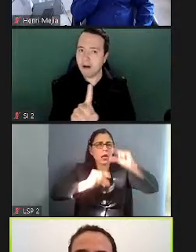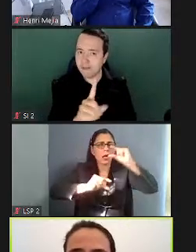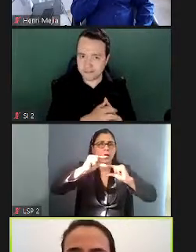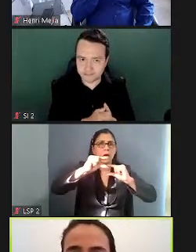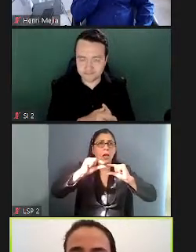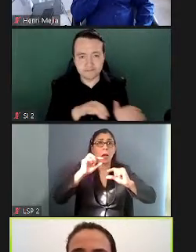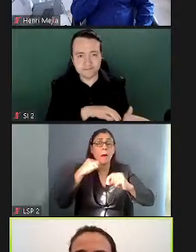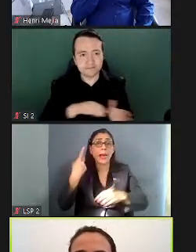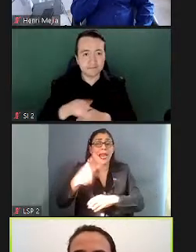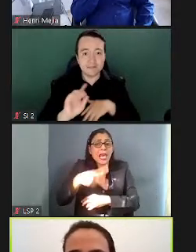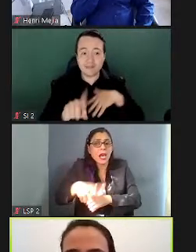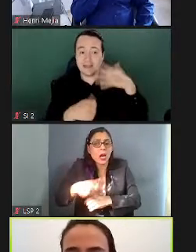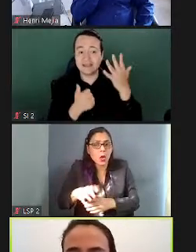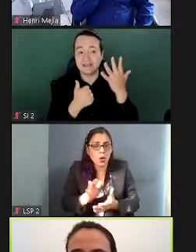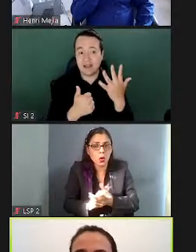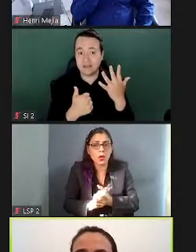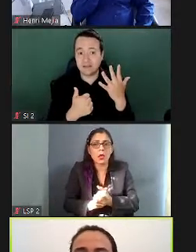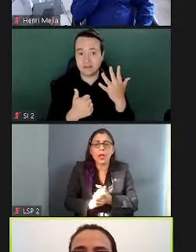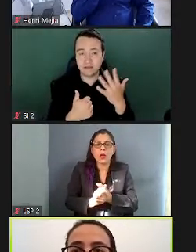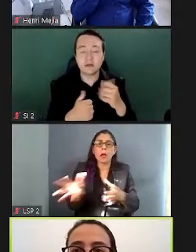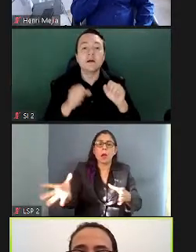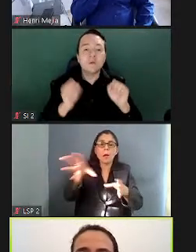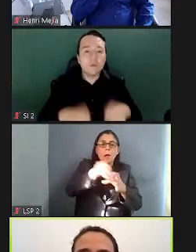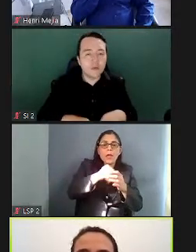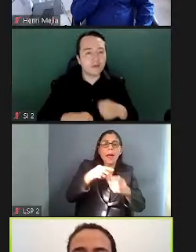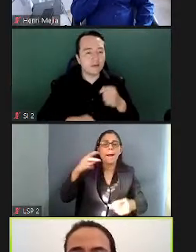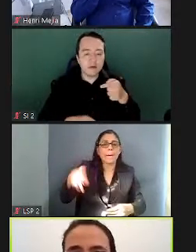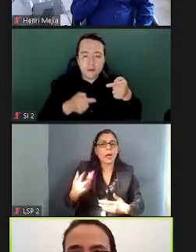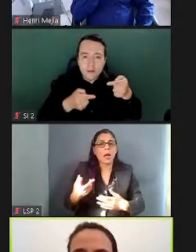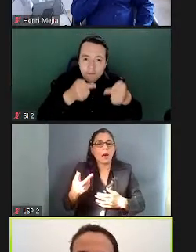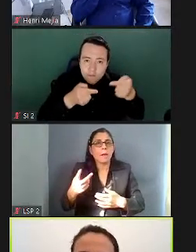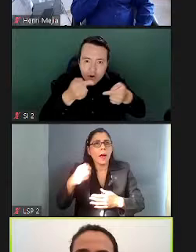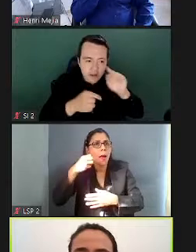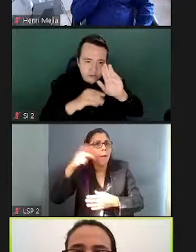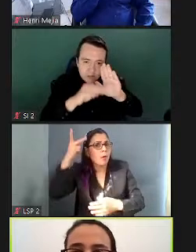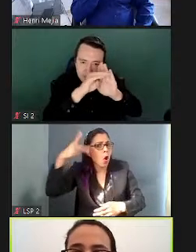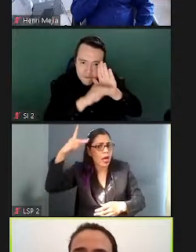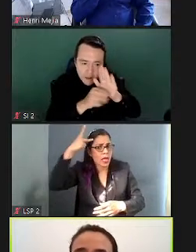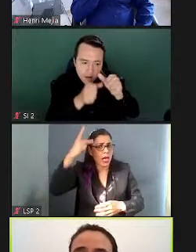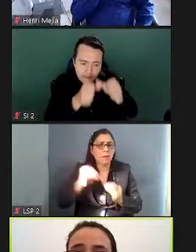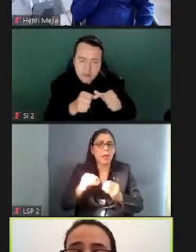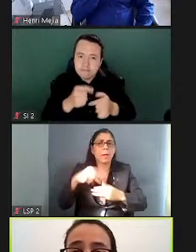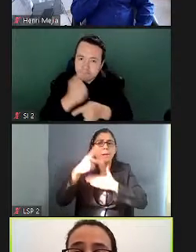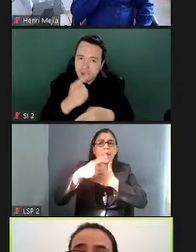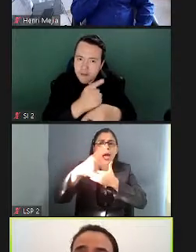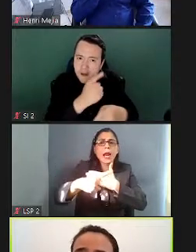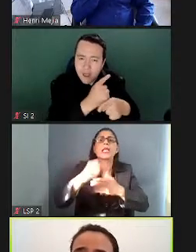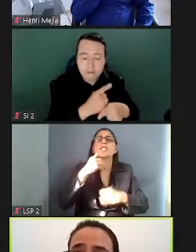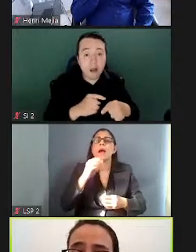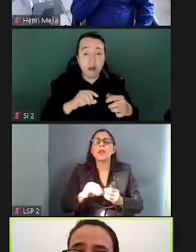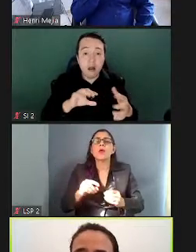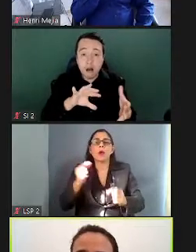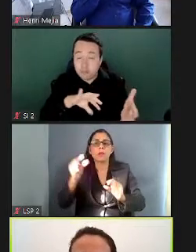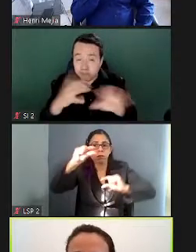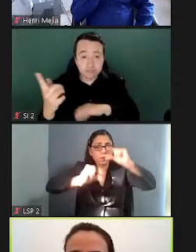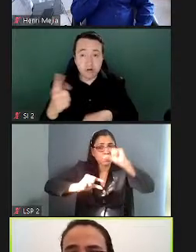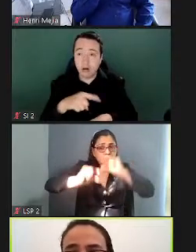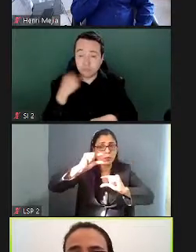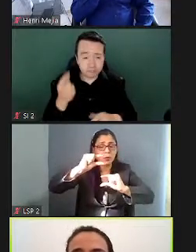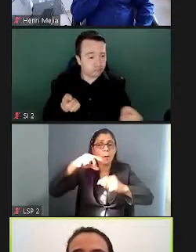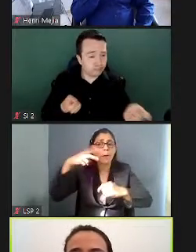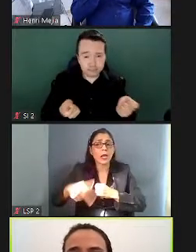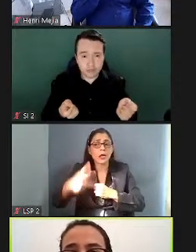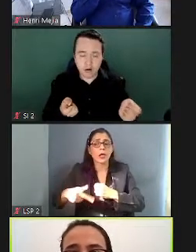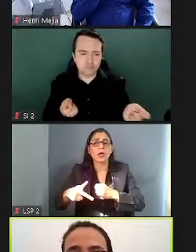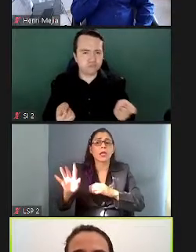6 risk management implementing policies and plans for the risk disaster risk management to